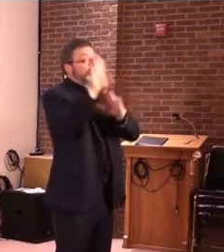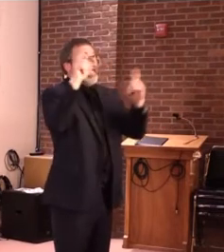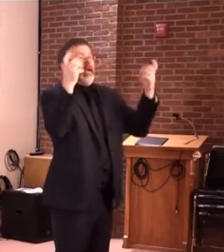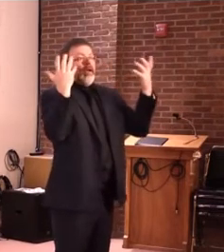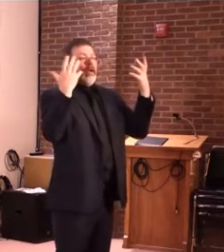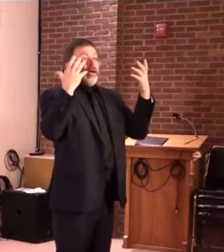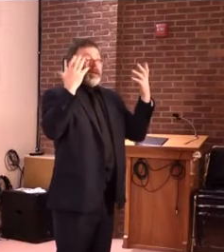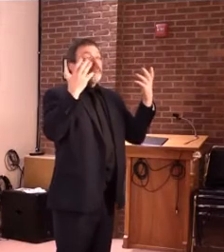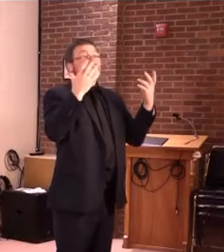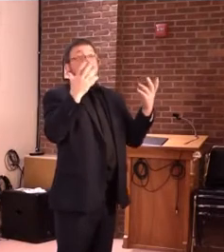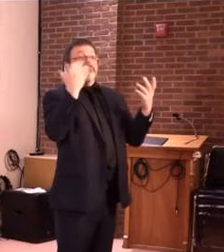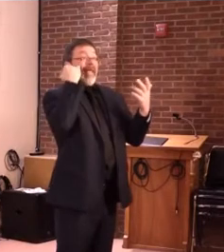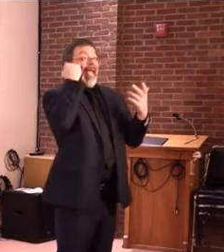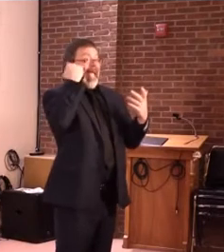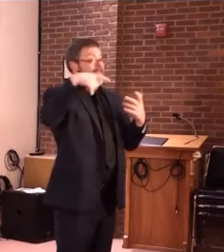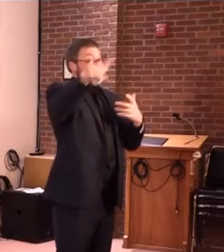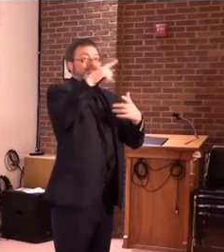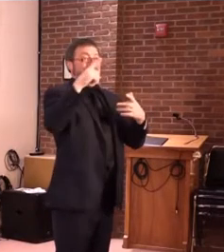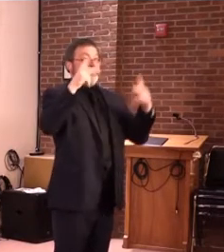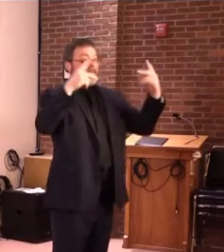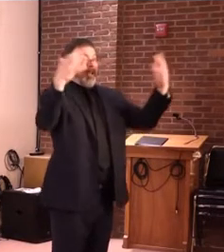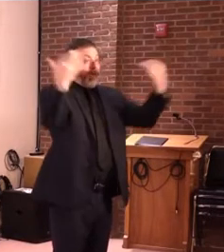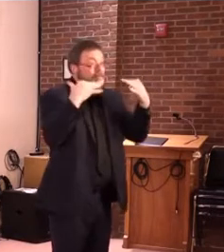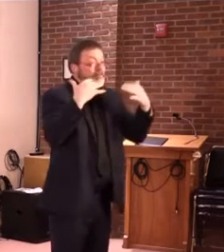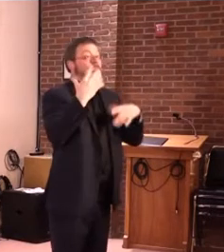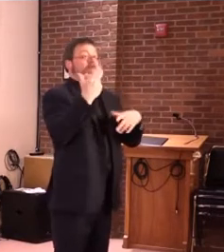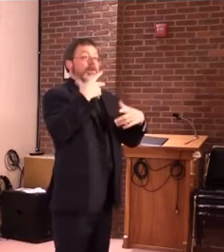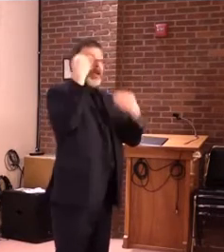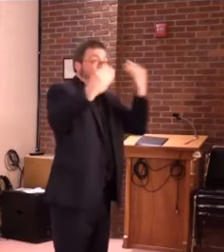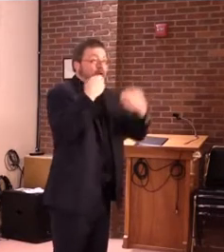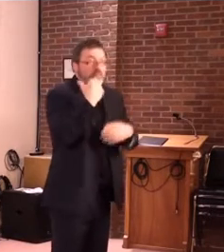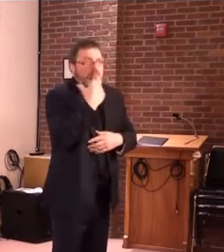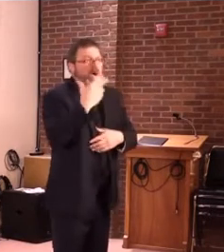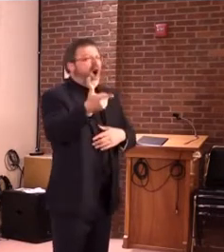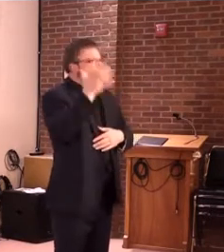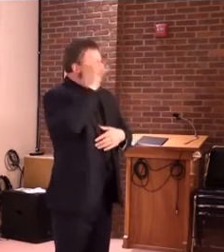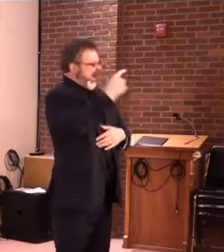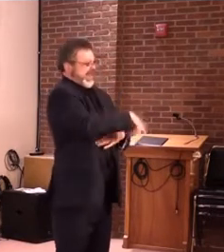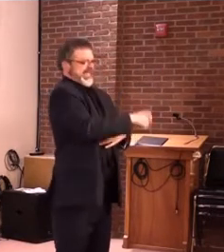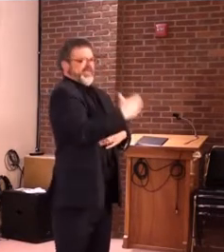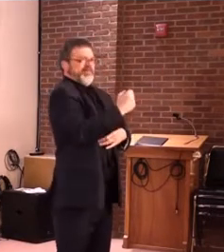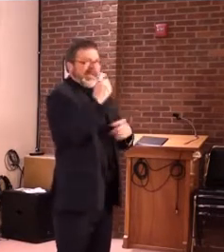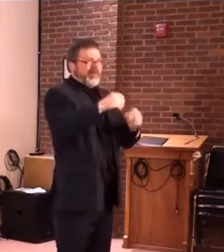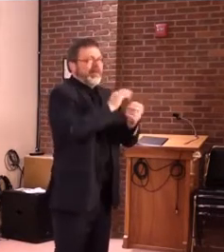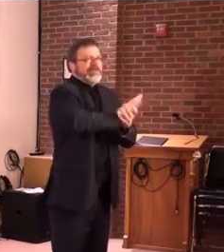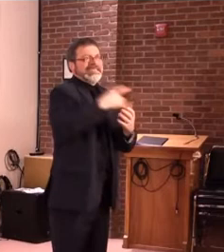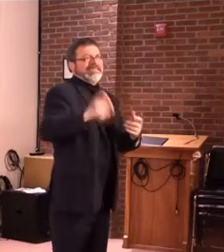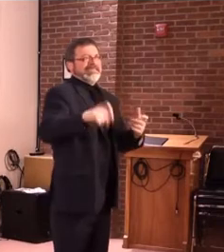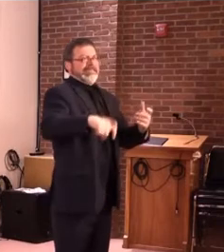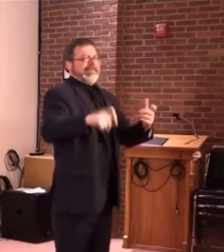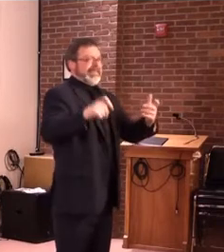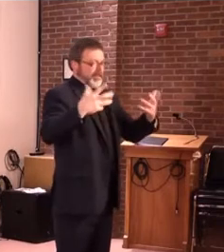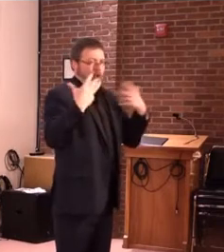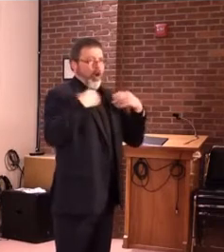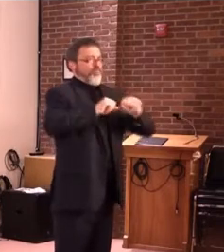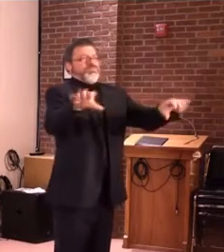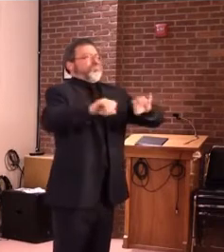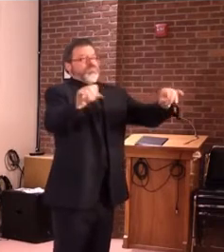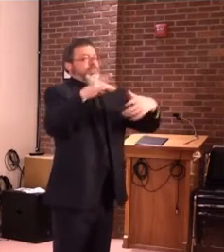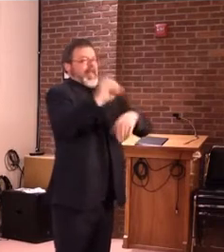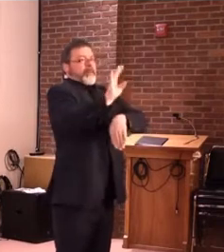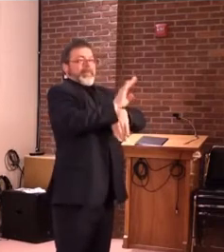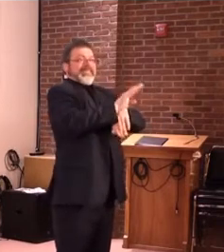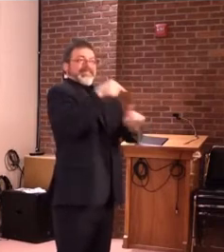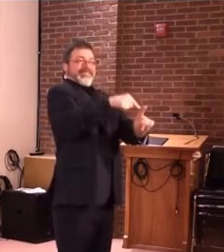They're going to start to buy more of that, what's been lost. So the price to the farmer, which is the federal system, may be improved.